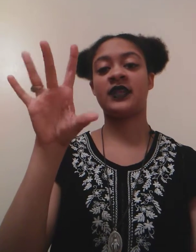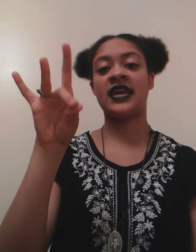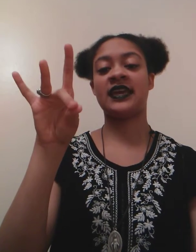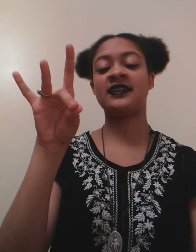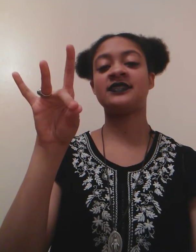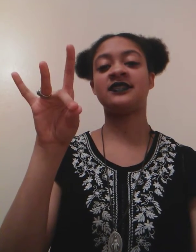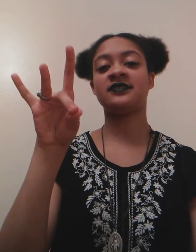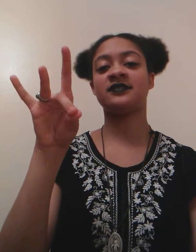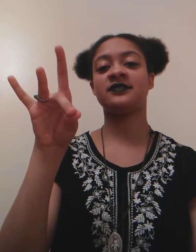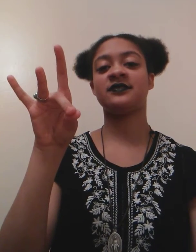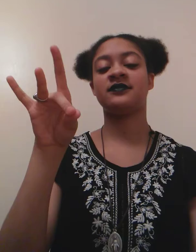8,